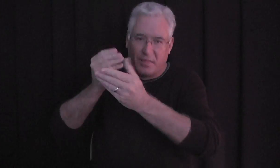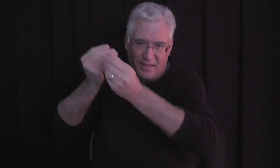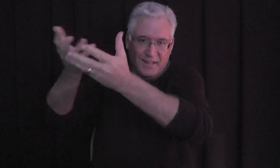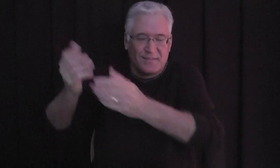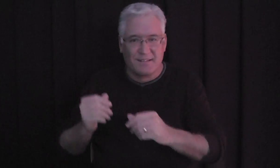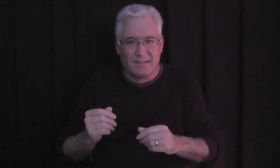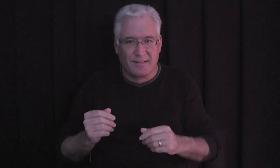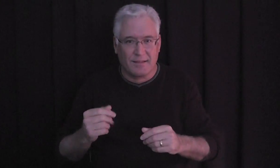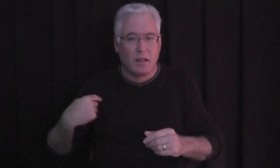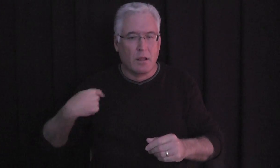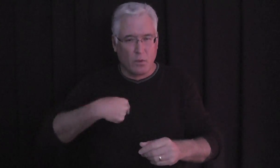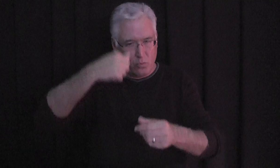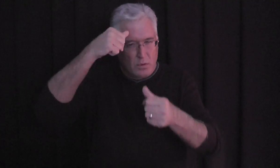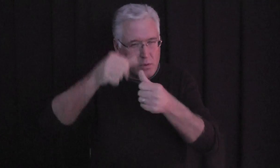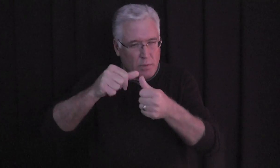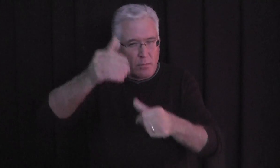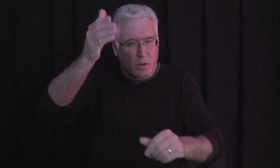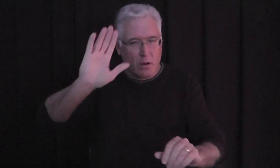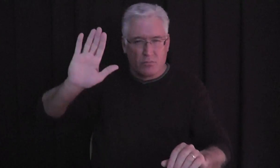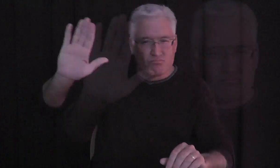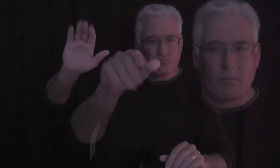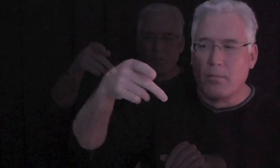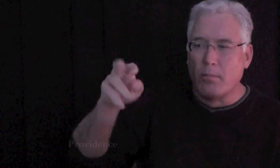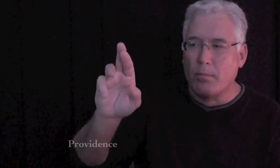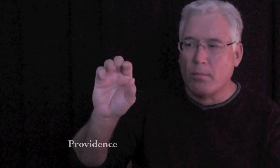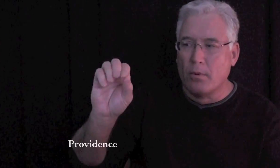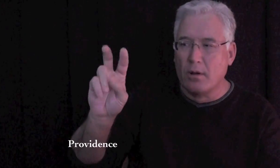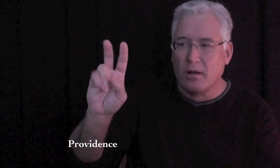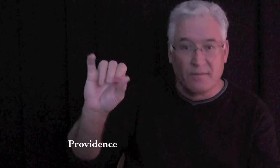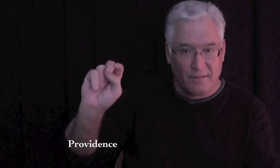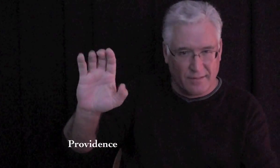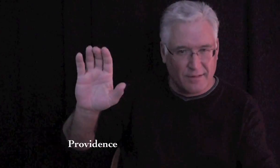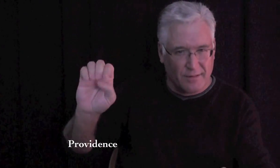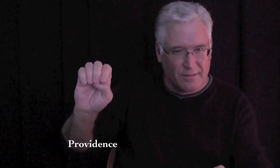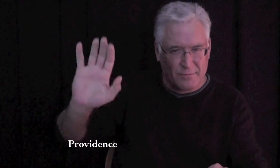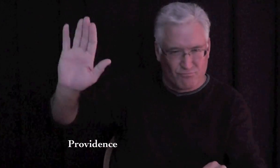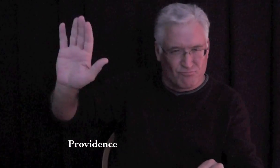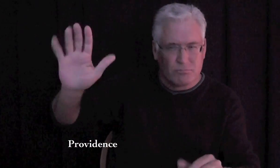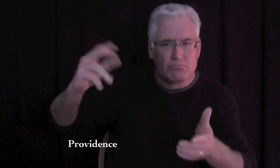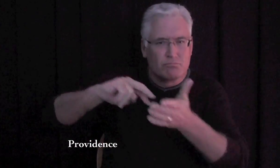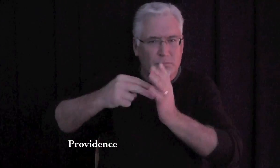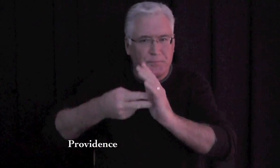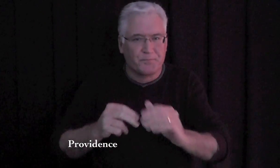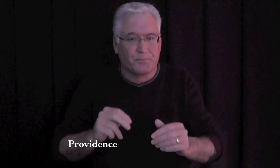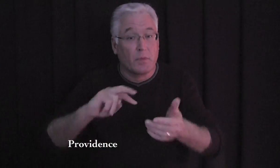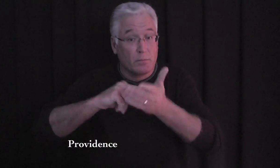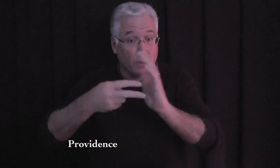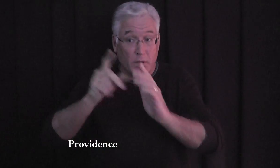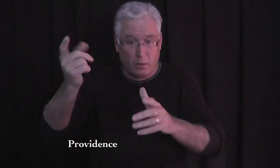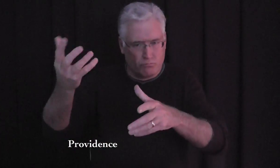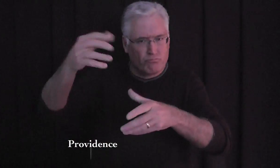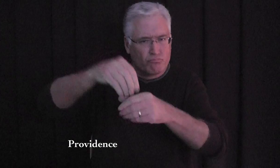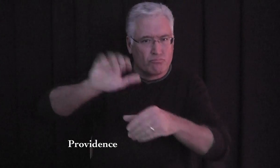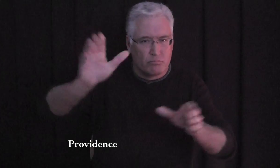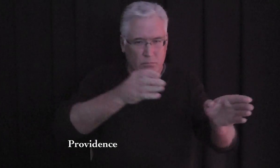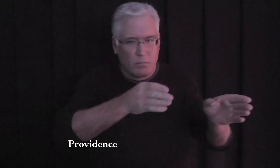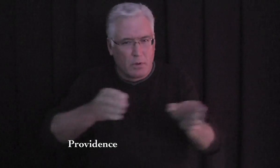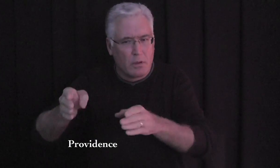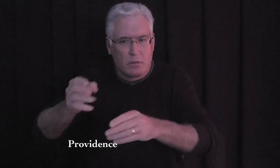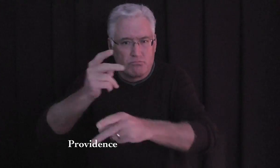is Thanksgiving. And, where we can remember God's providence. And what does that mean? Well, it means that He's